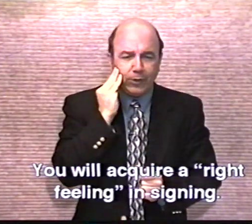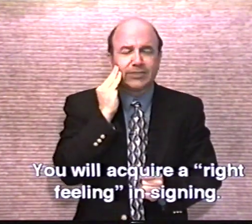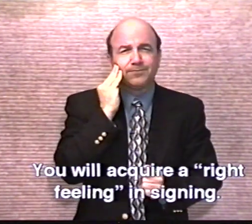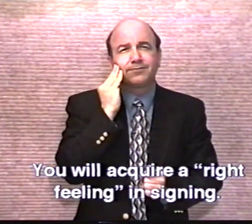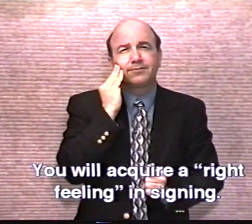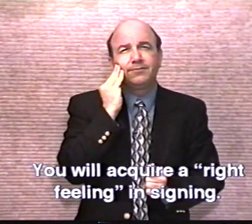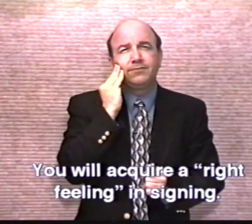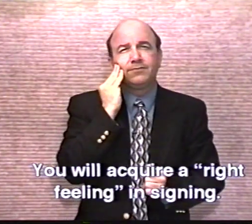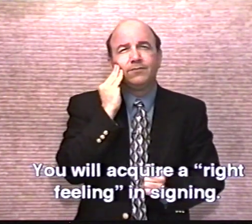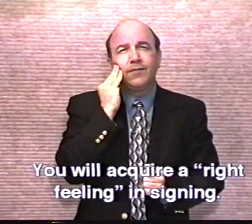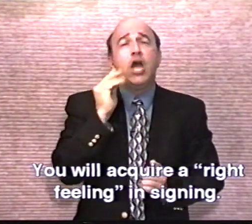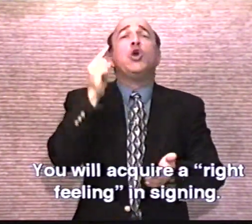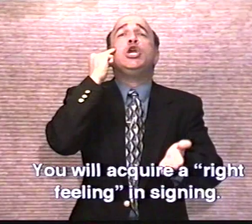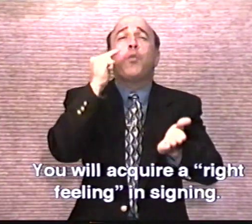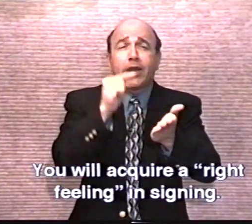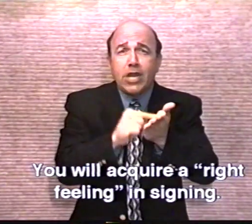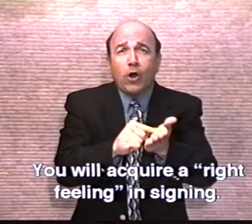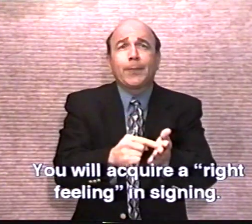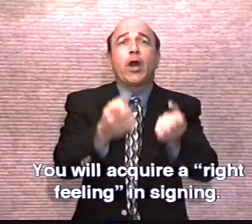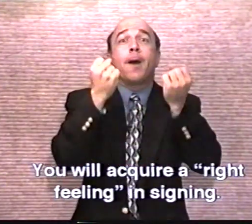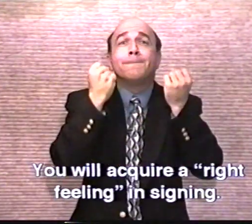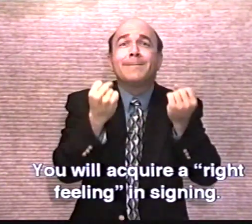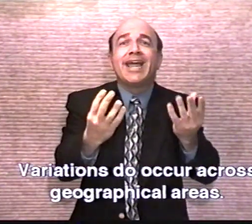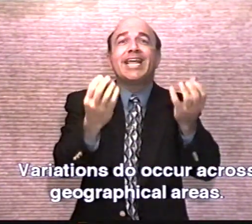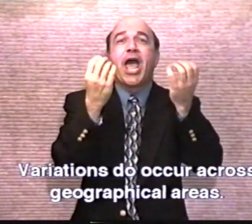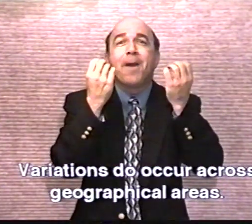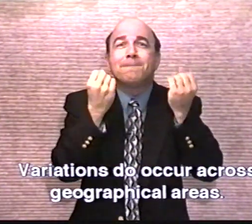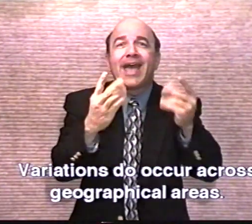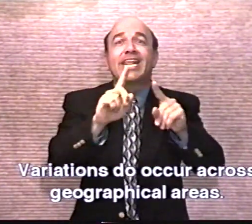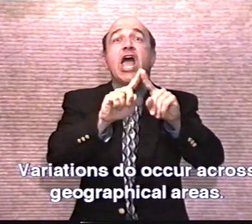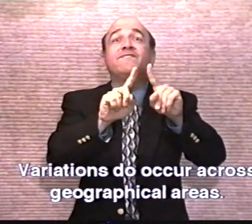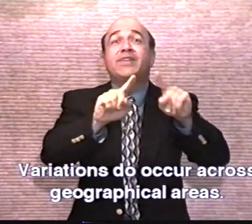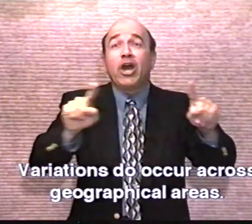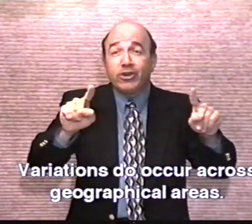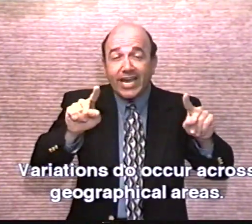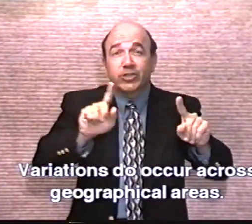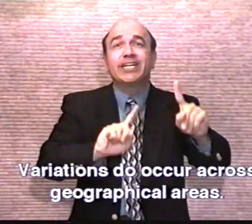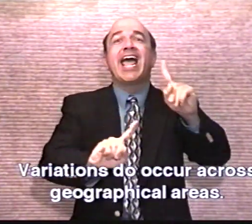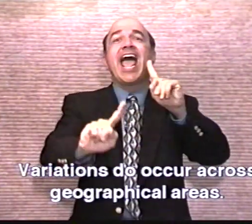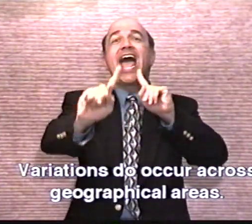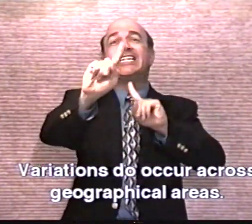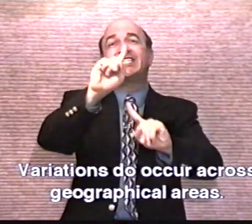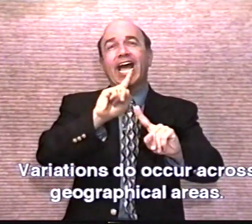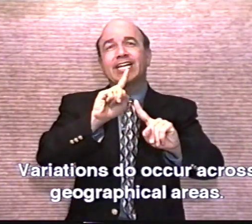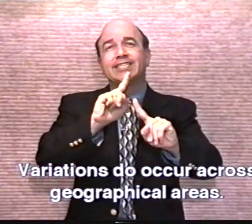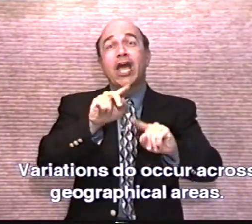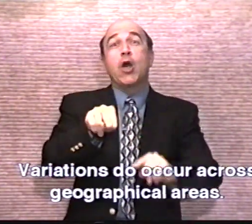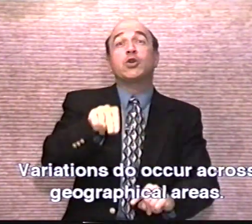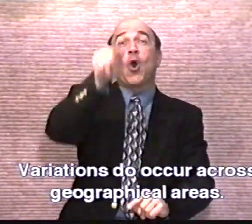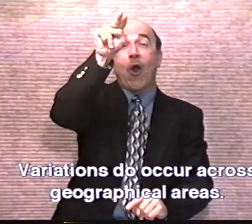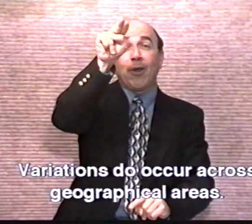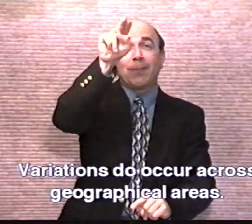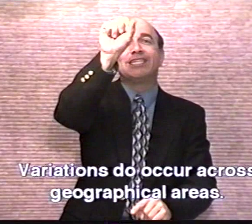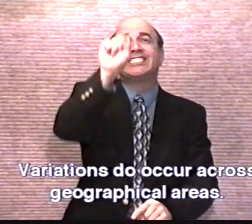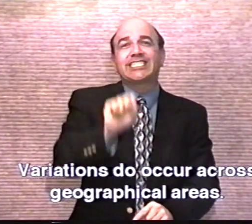experience. You will notice there are many variations in signs: north,